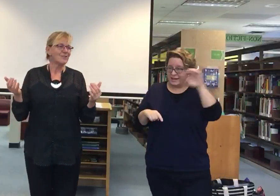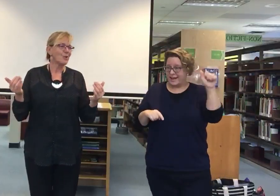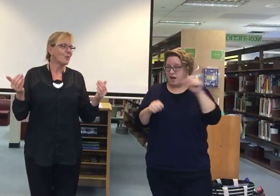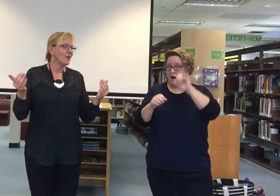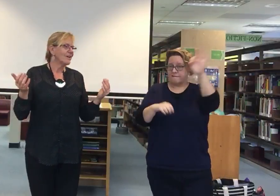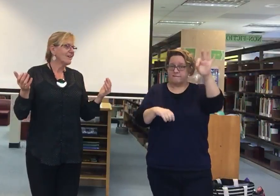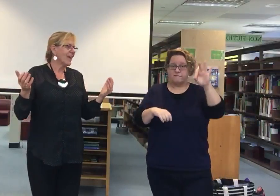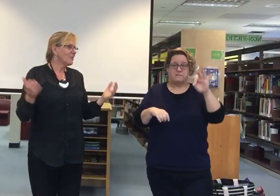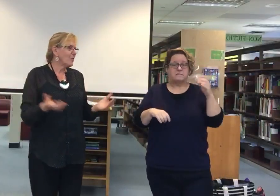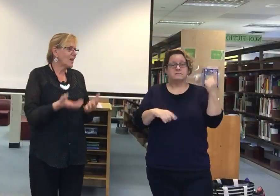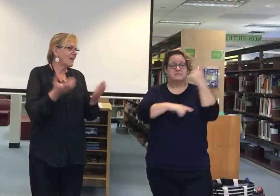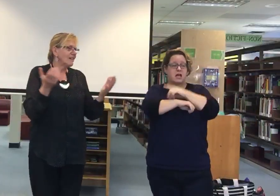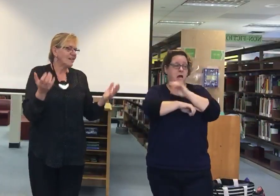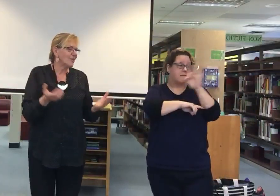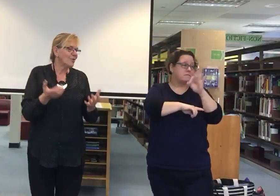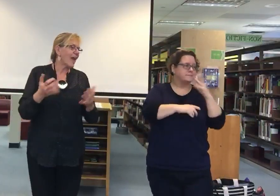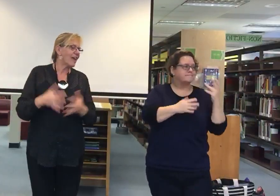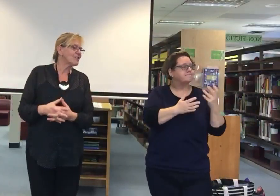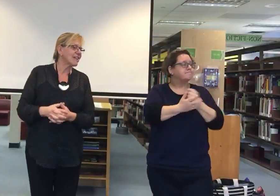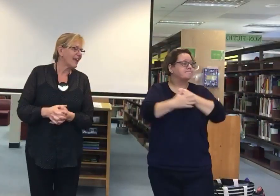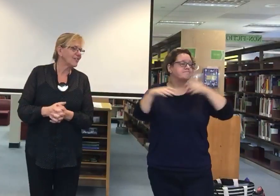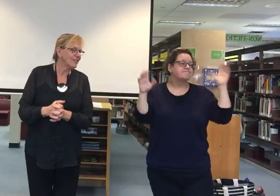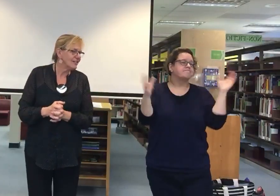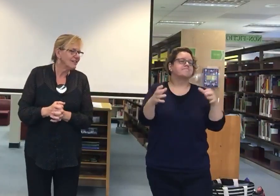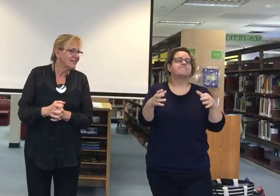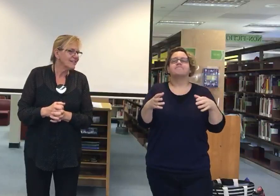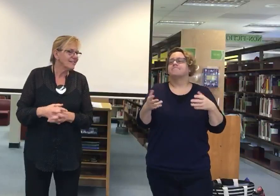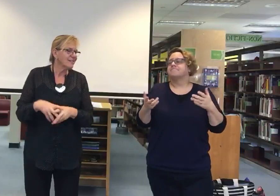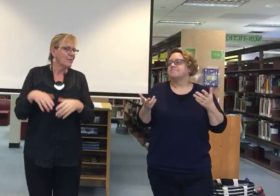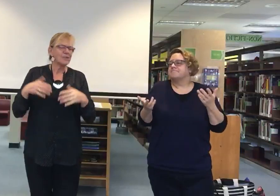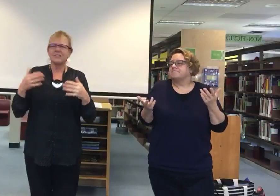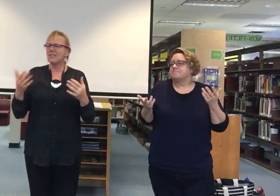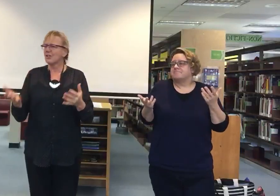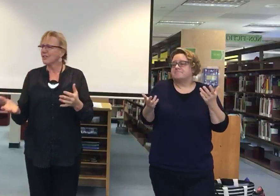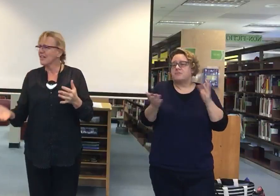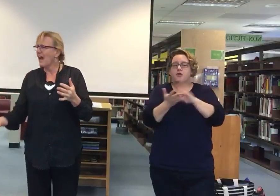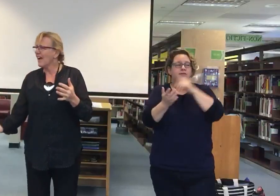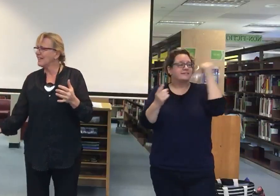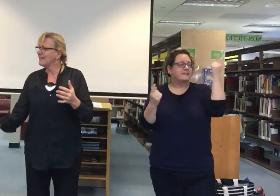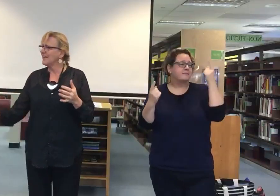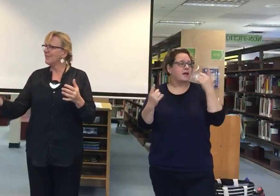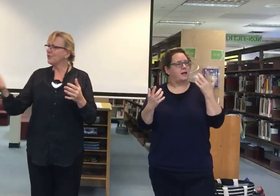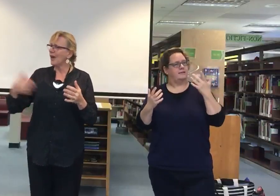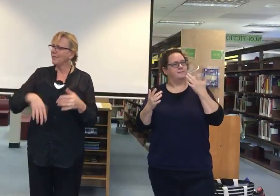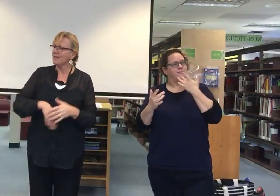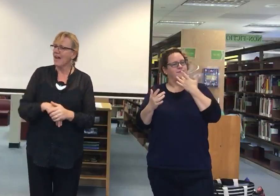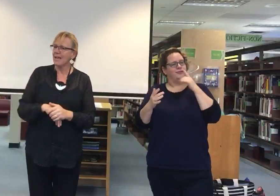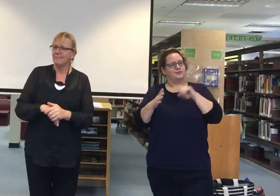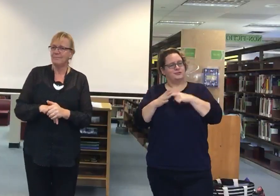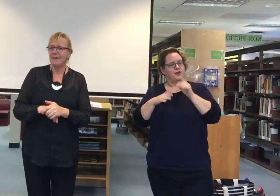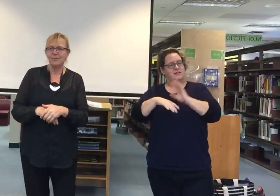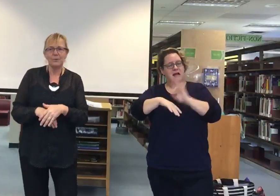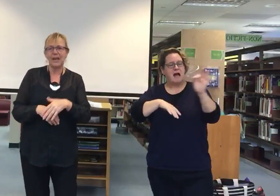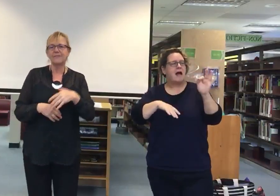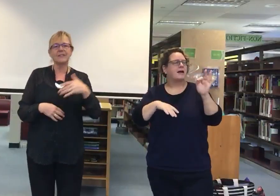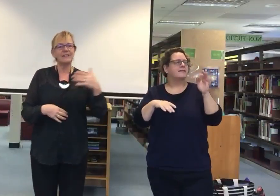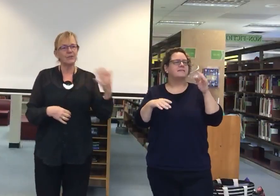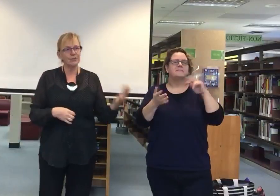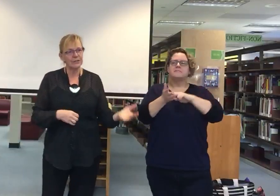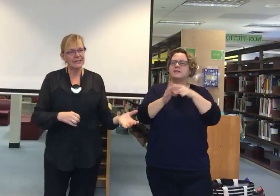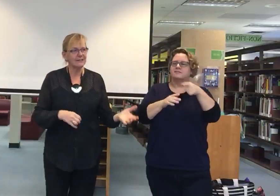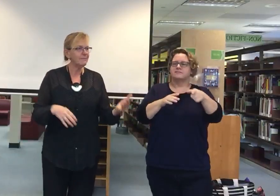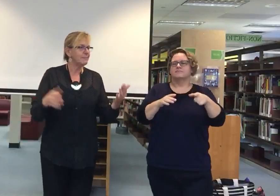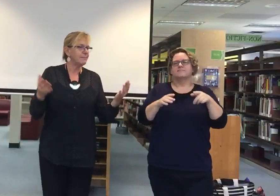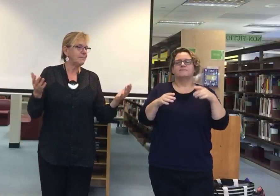day, so can we, gather together? I wanted to start at 9 to give you travel time. If we have to